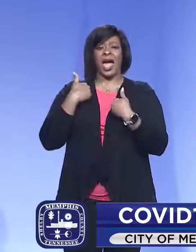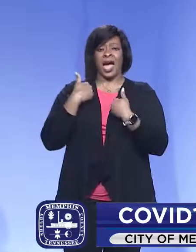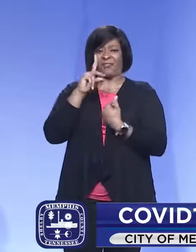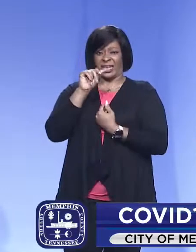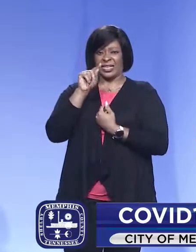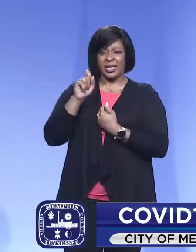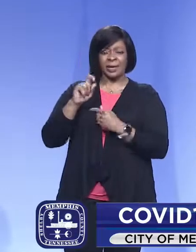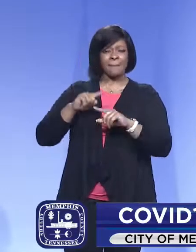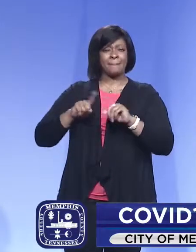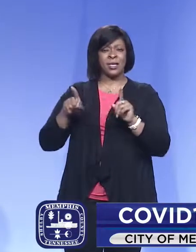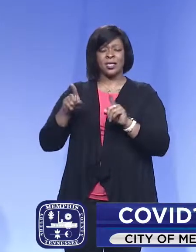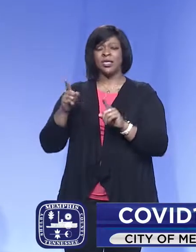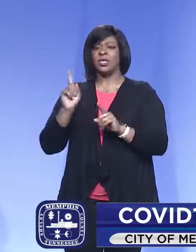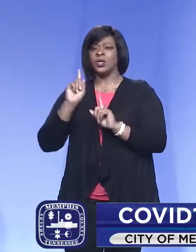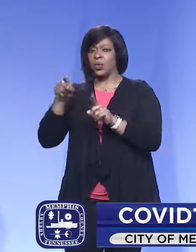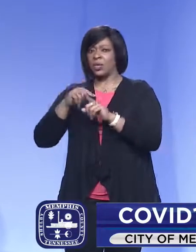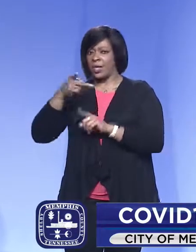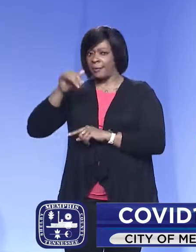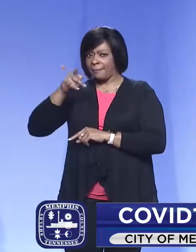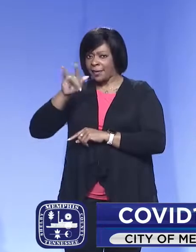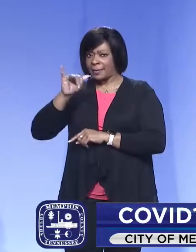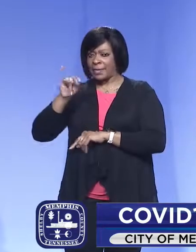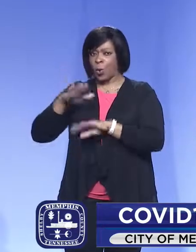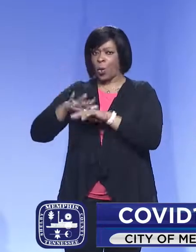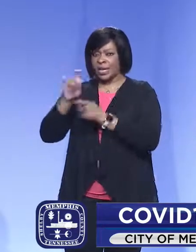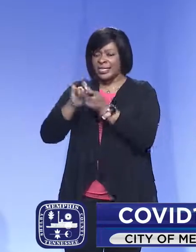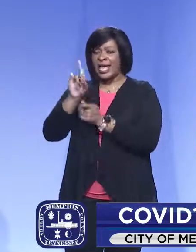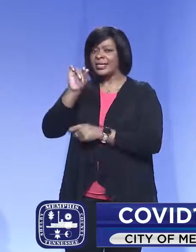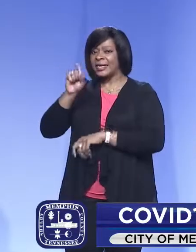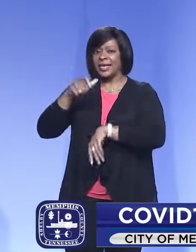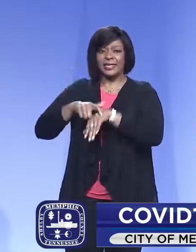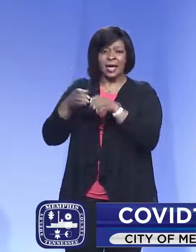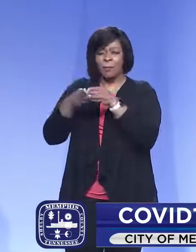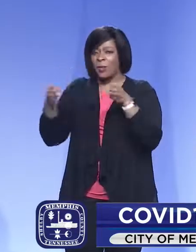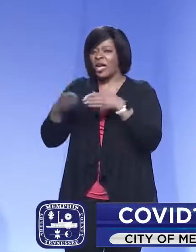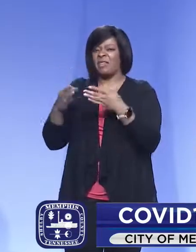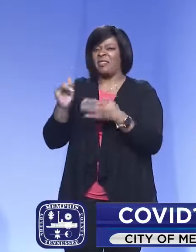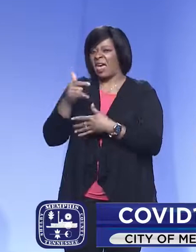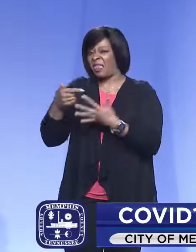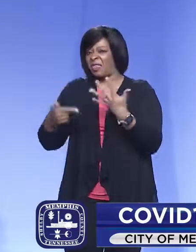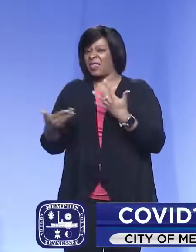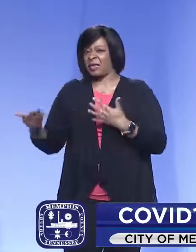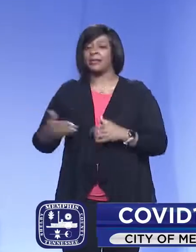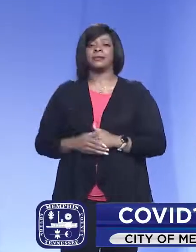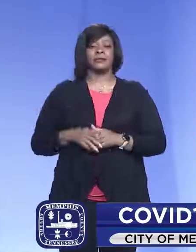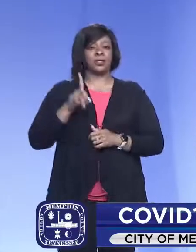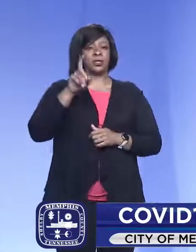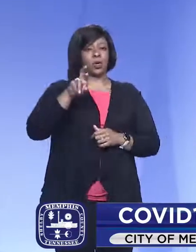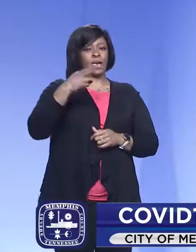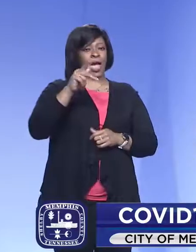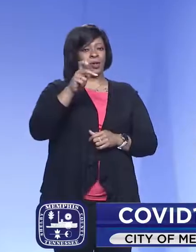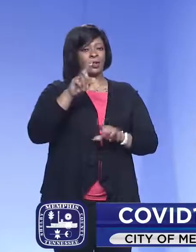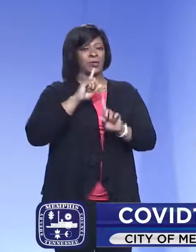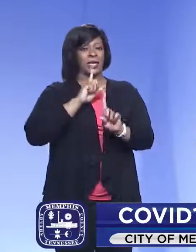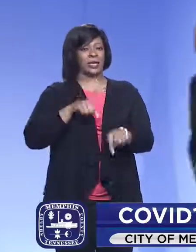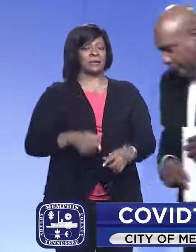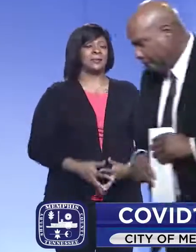but, was it going to that Pipkin building on the date, time-wise, that sort of thing? I'm going to have Dr. Haushalter answer